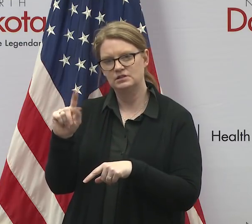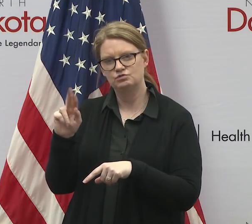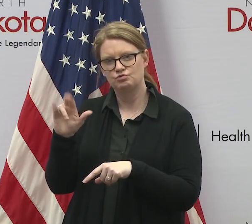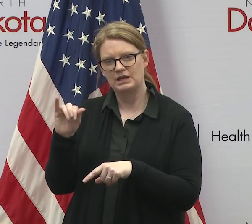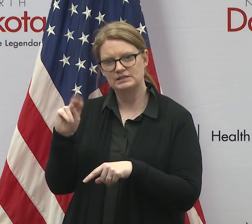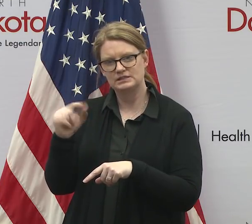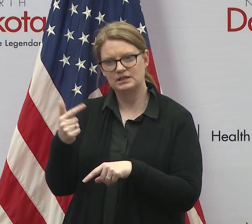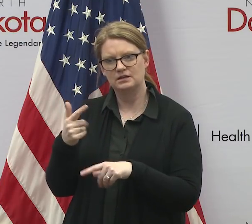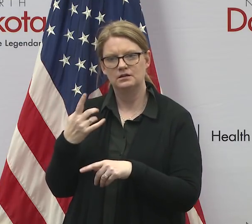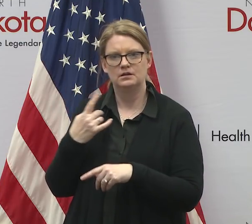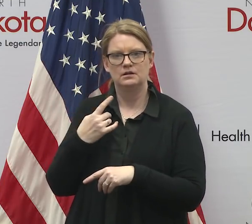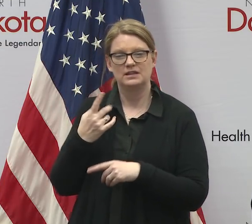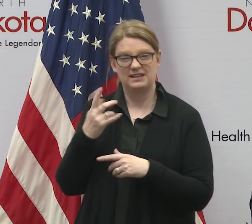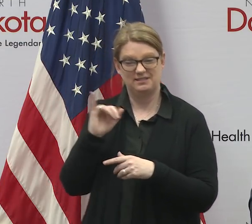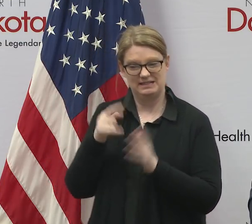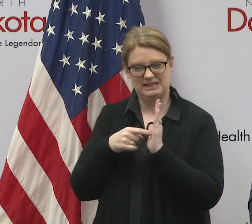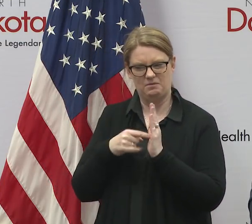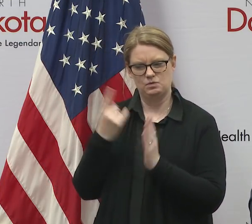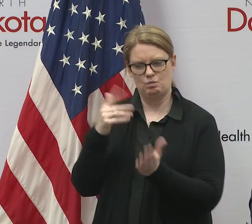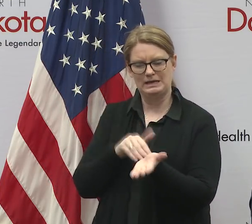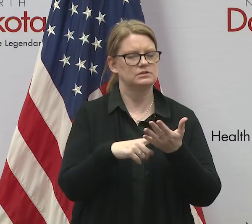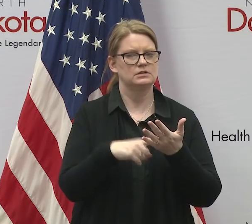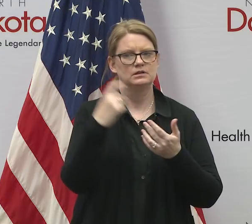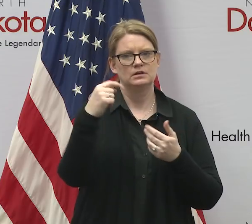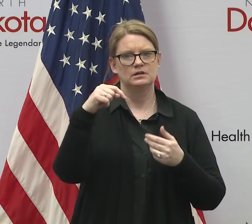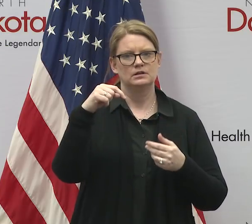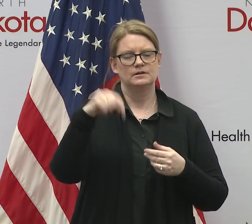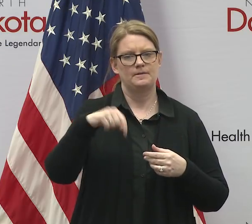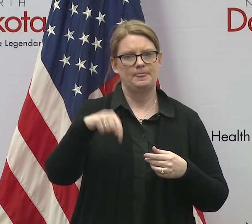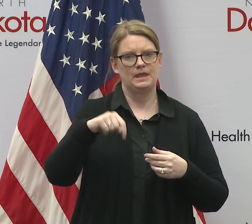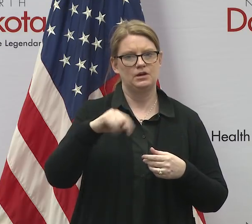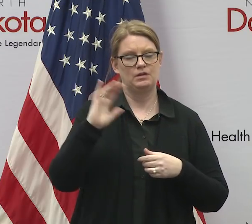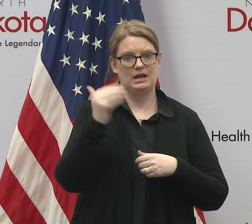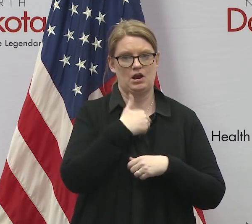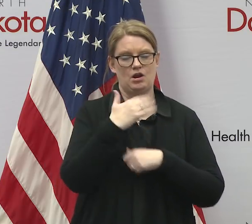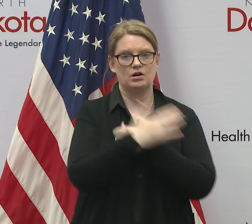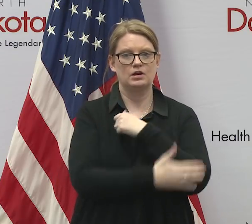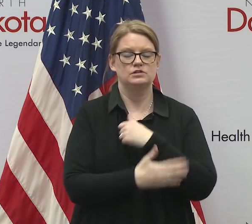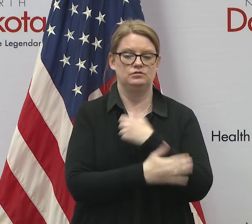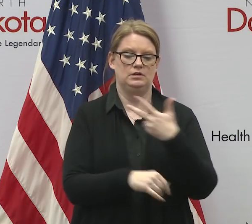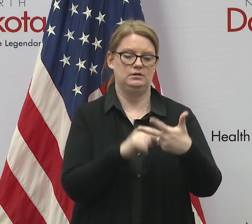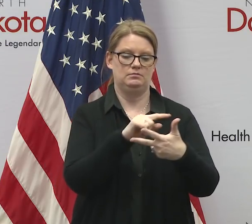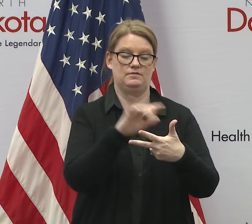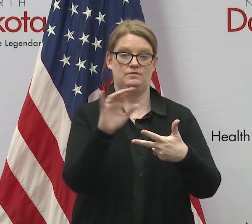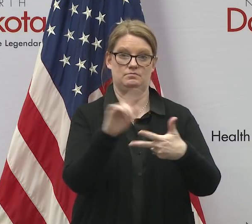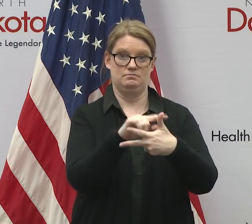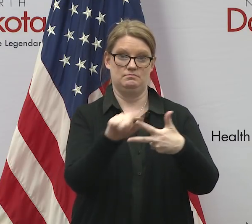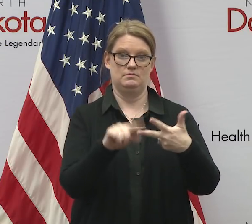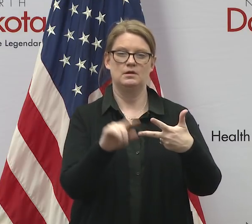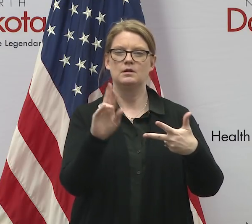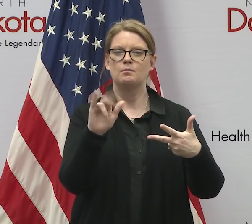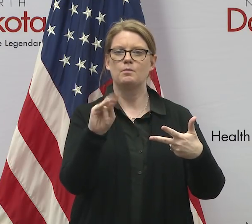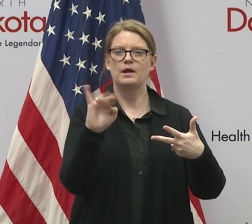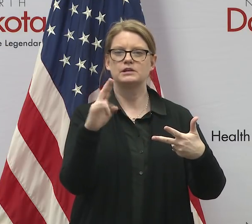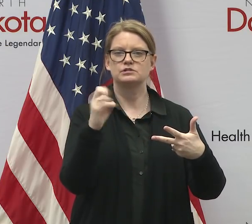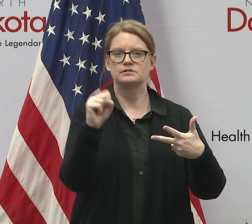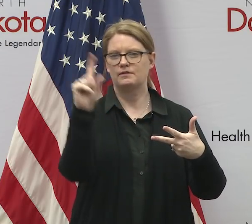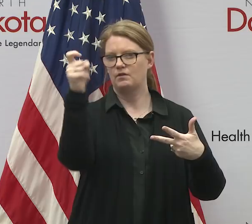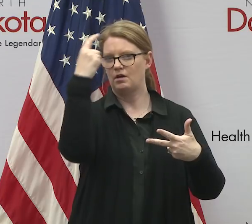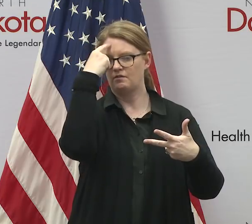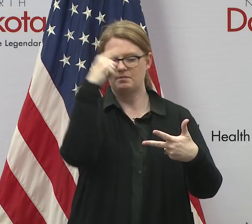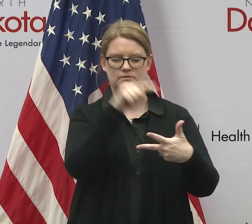positive. And it brings us to a total of 30 positive statewide. We have 1 additional individual who's been